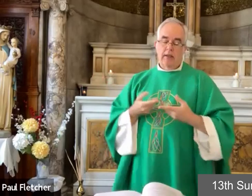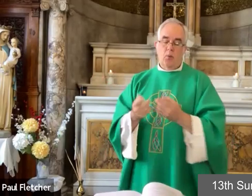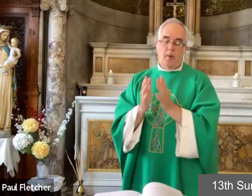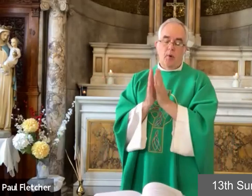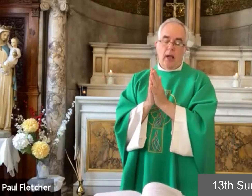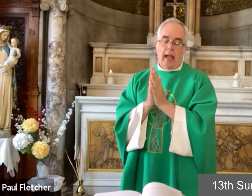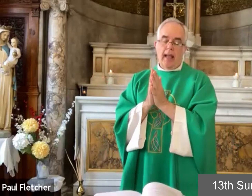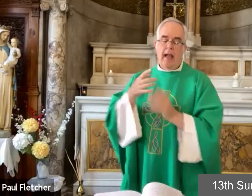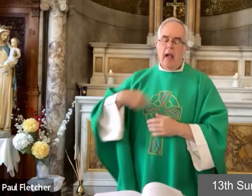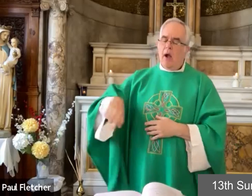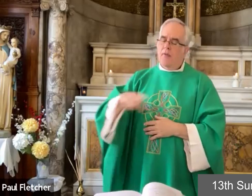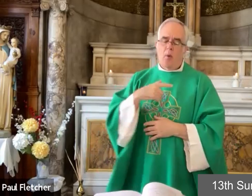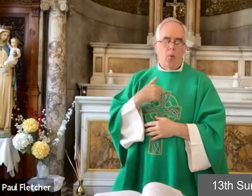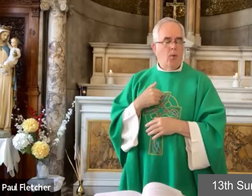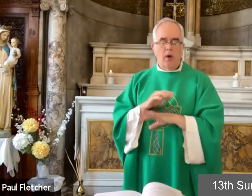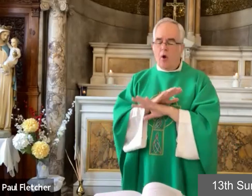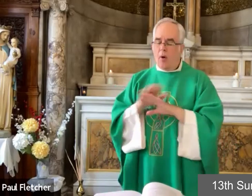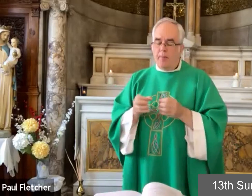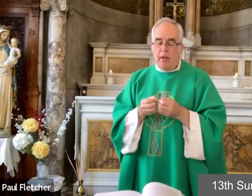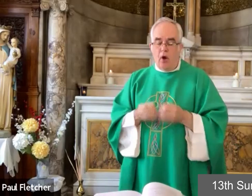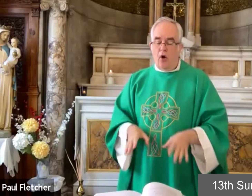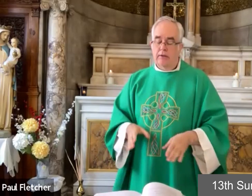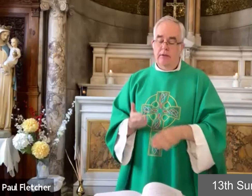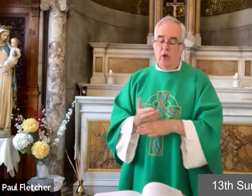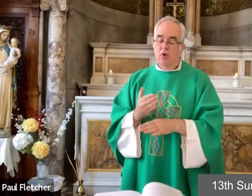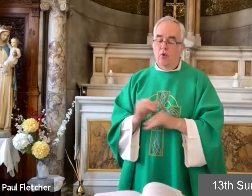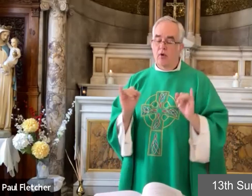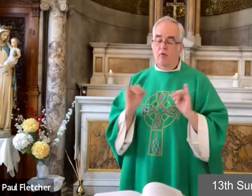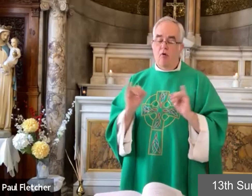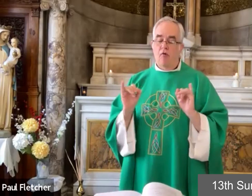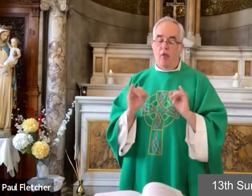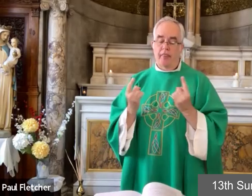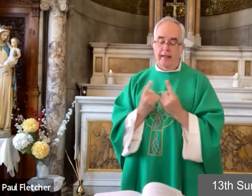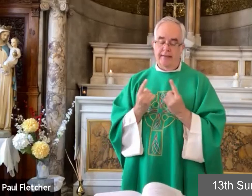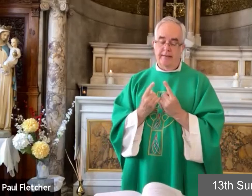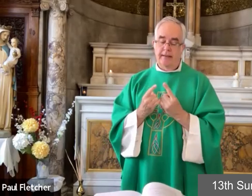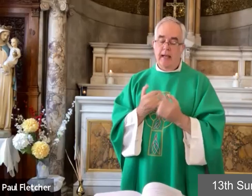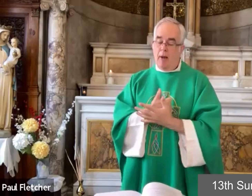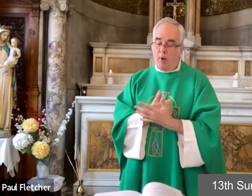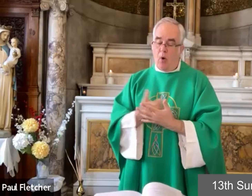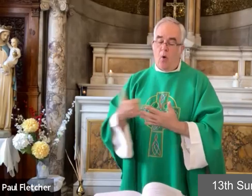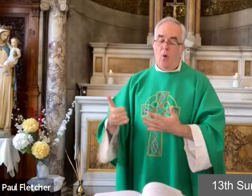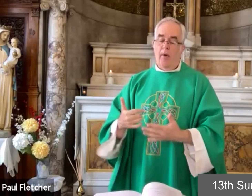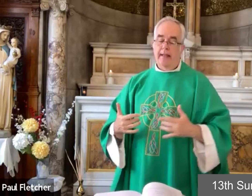Grant, we pray, that we will not be lost doing one thing, but always